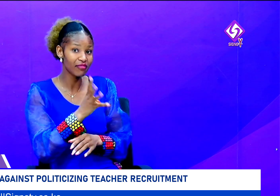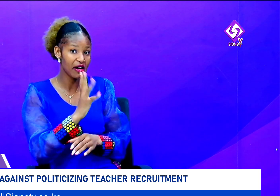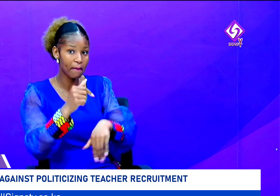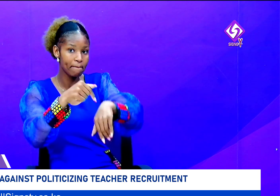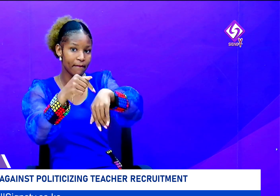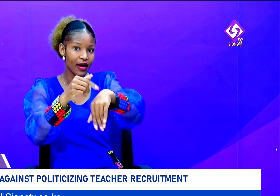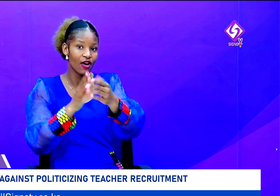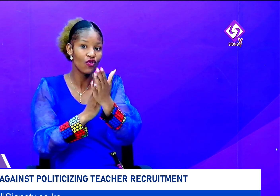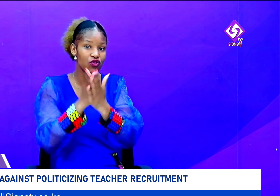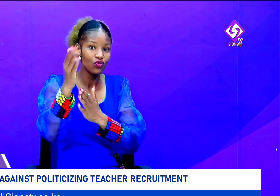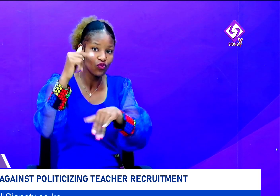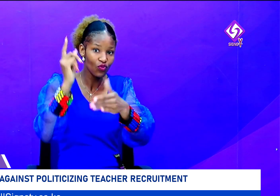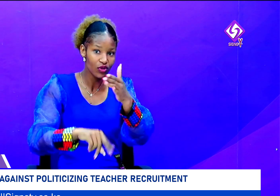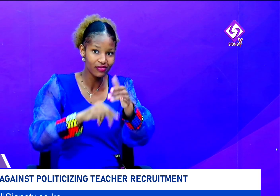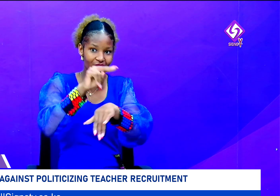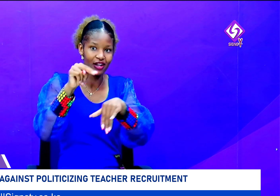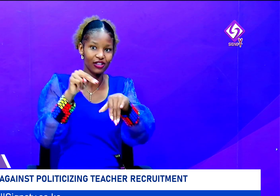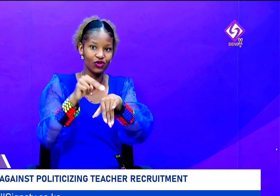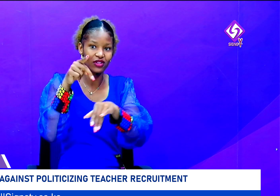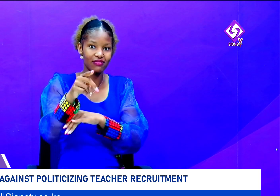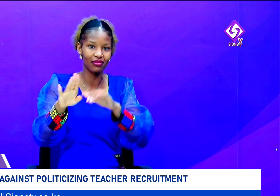of new teachers through political rallies.